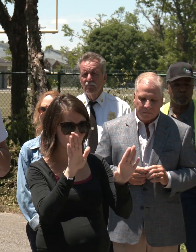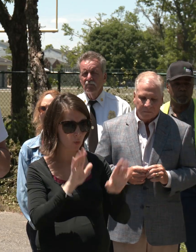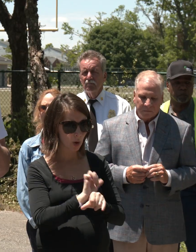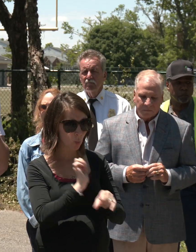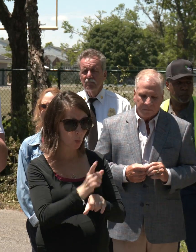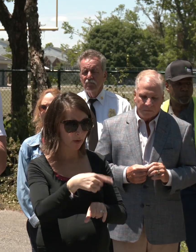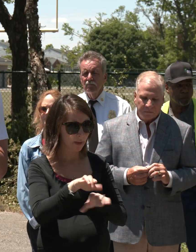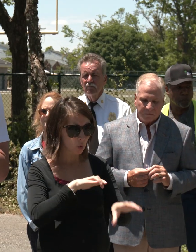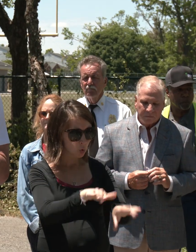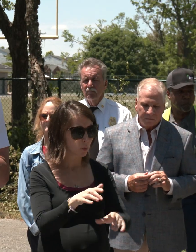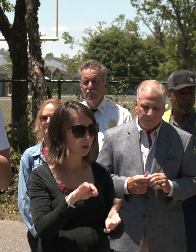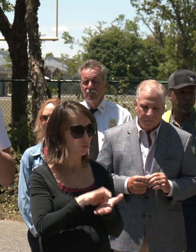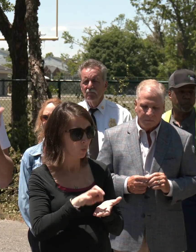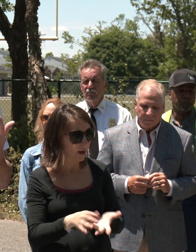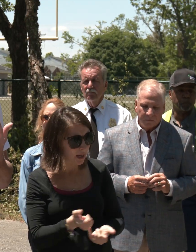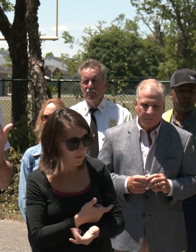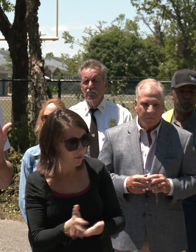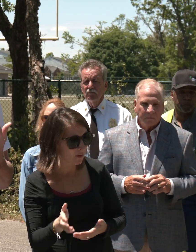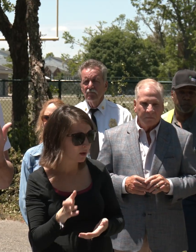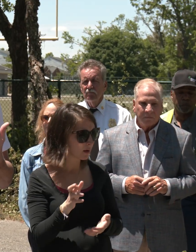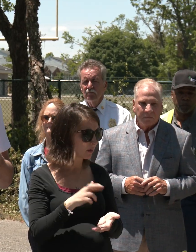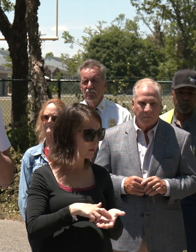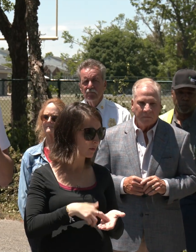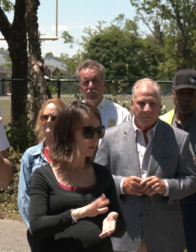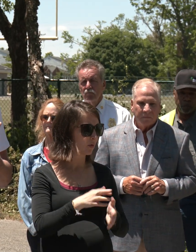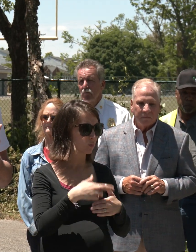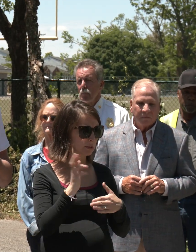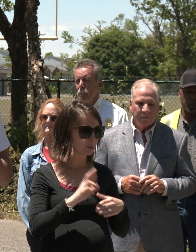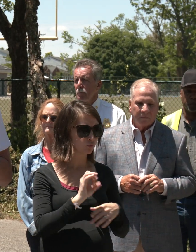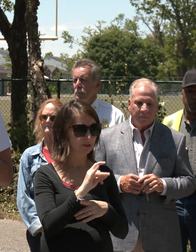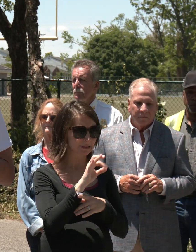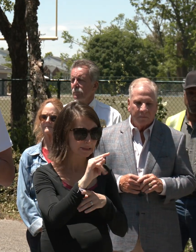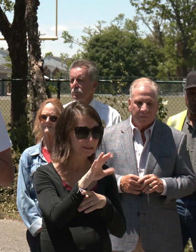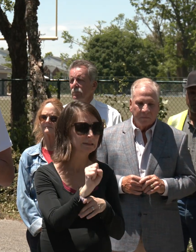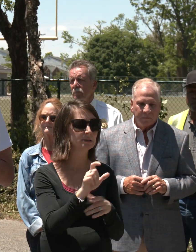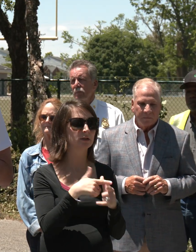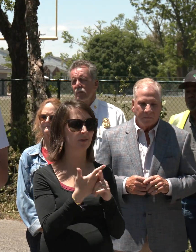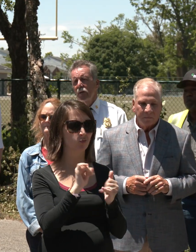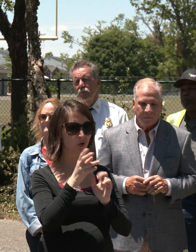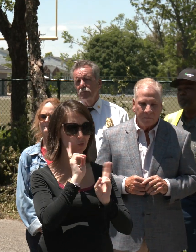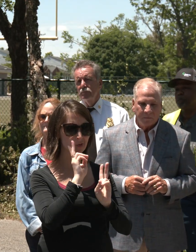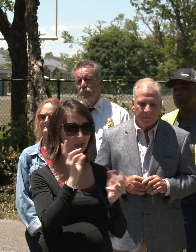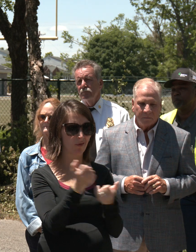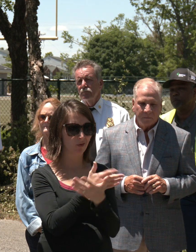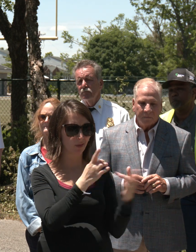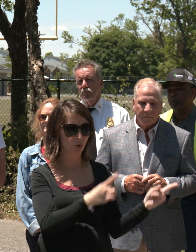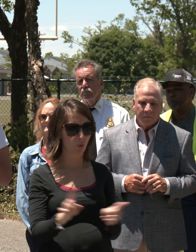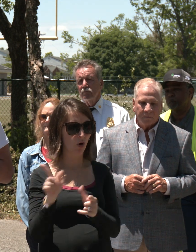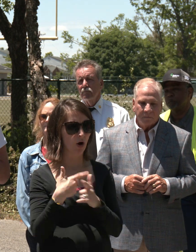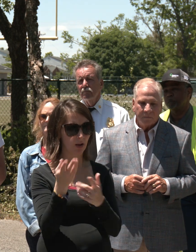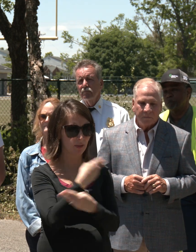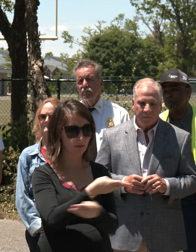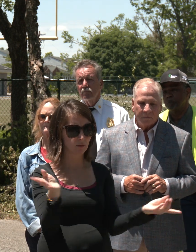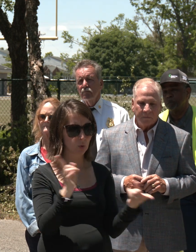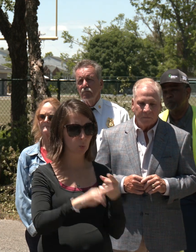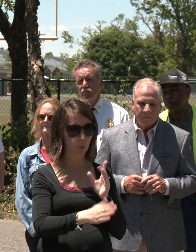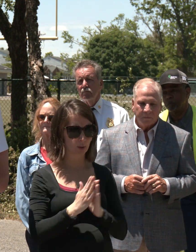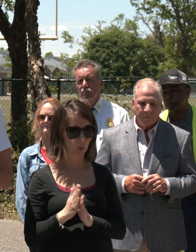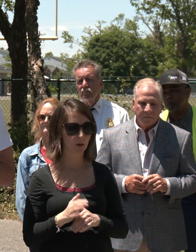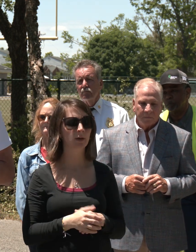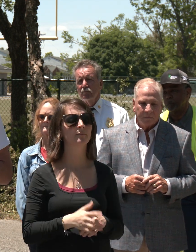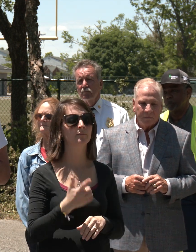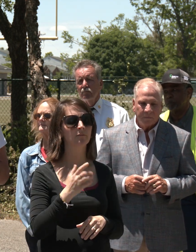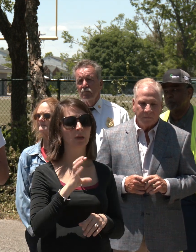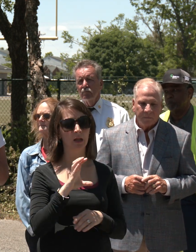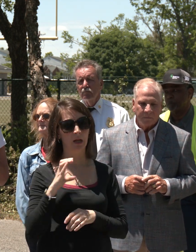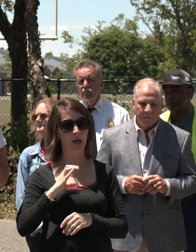tracking everything, collecting all the receipts, communicating out to the community of everything that's going on. And so we're going to continue to work closely together on these efforts.